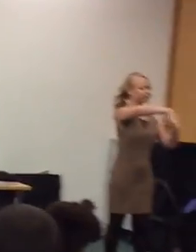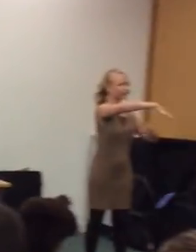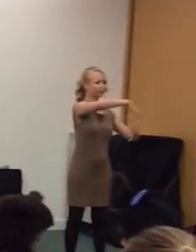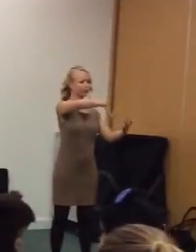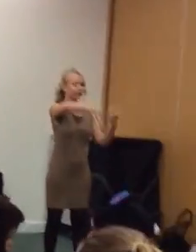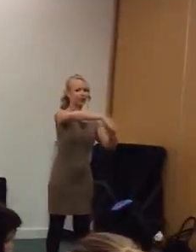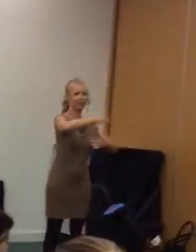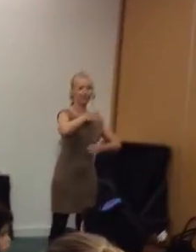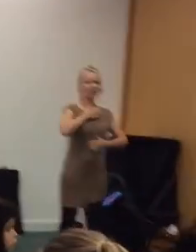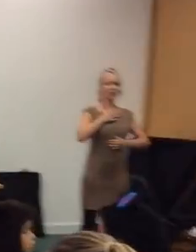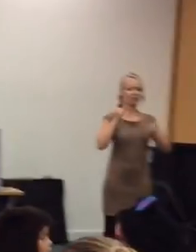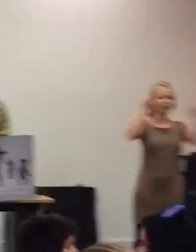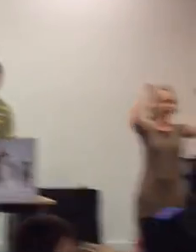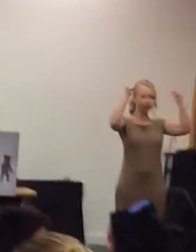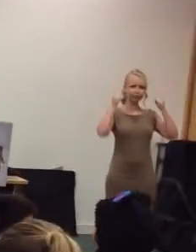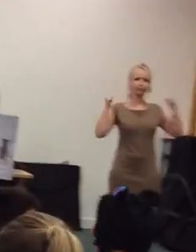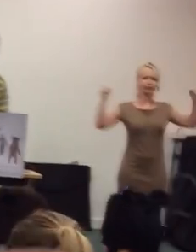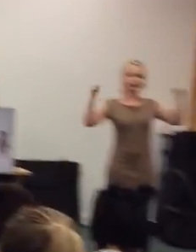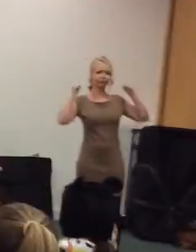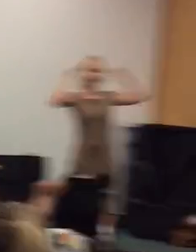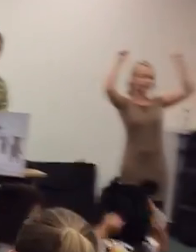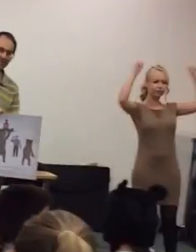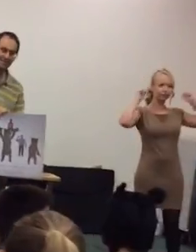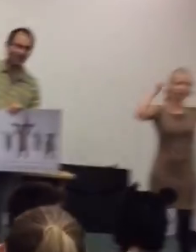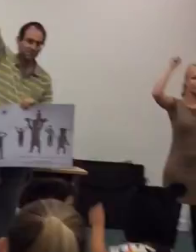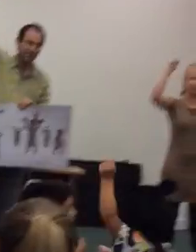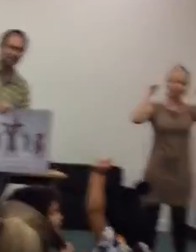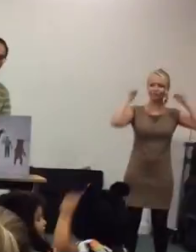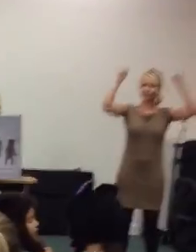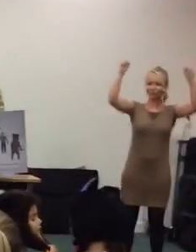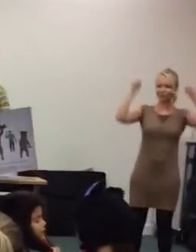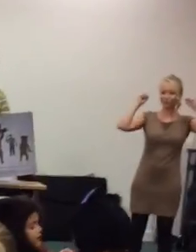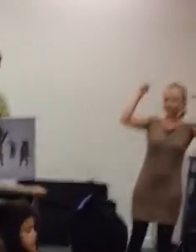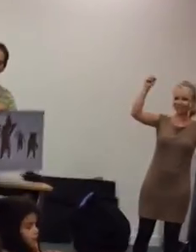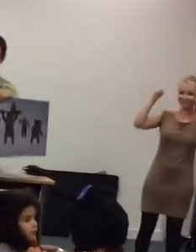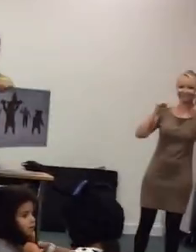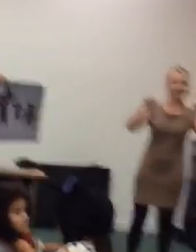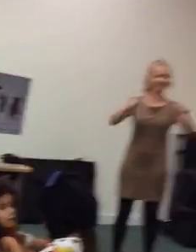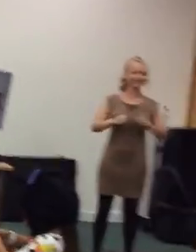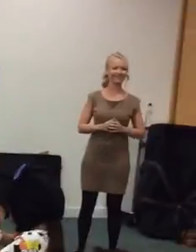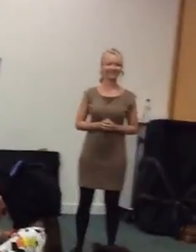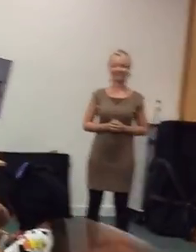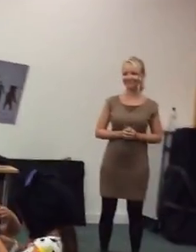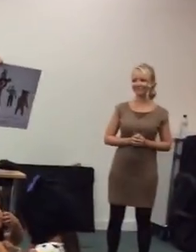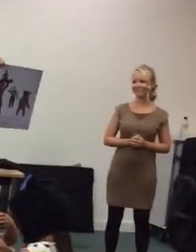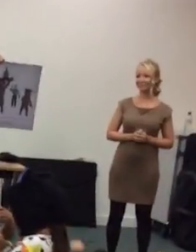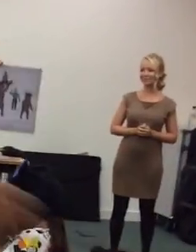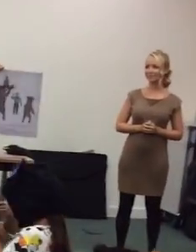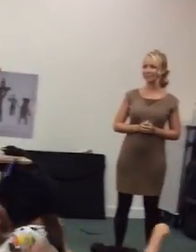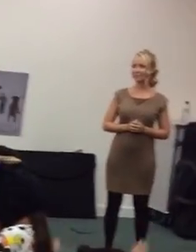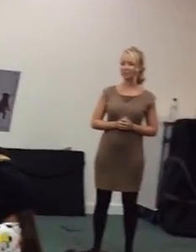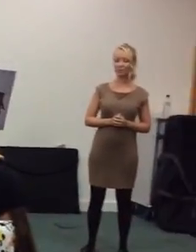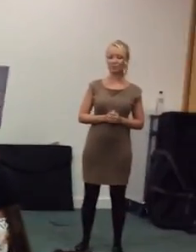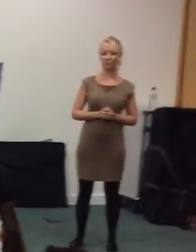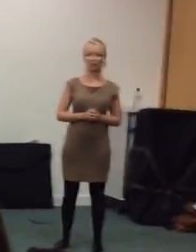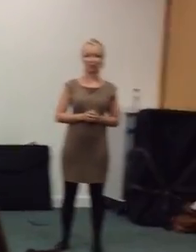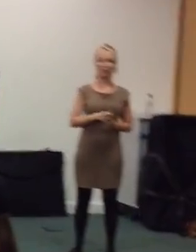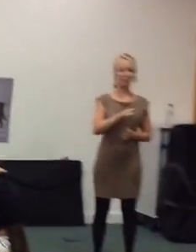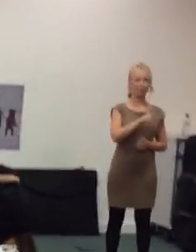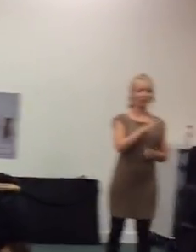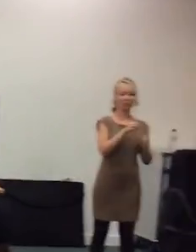body pump. Let's do our body pump. Can we do our body pump? Let's see those muscles. Go on. Yeah. But of course,